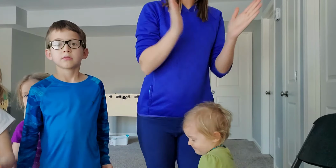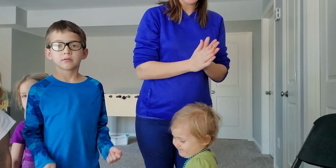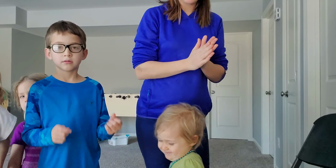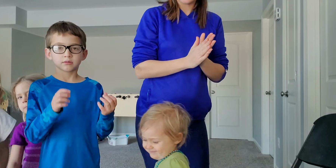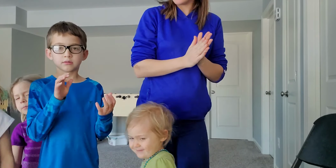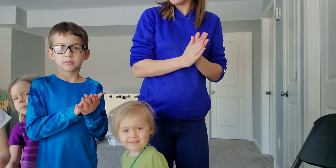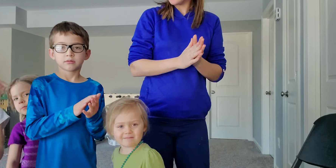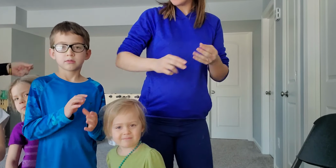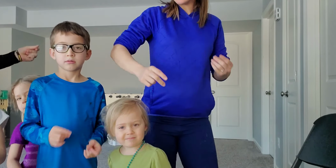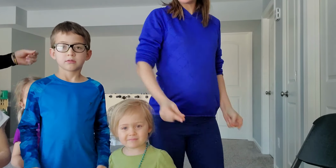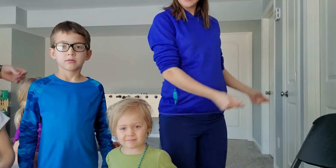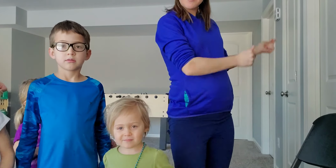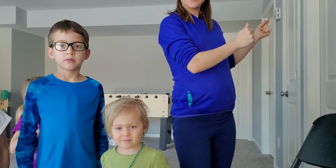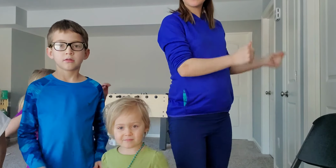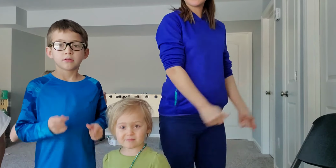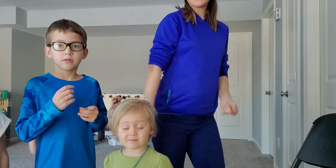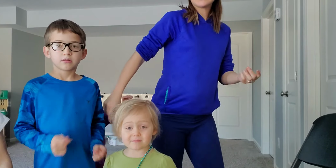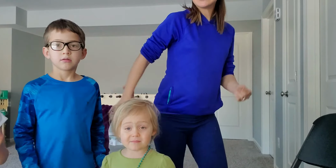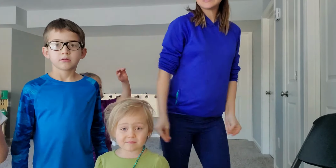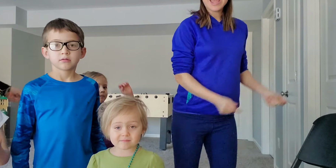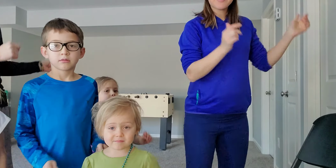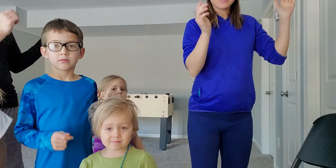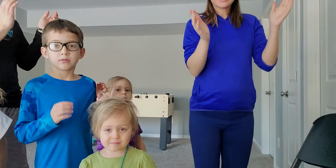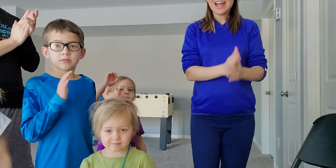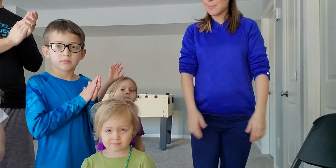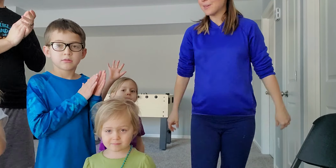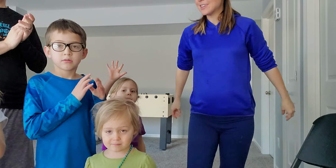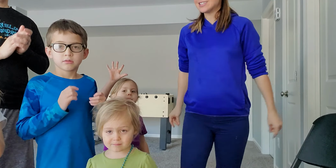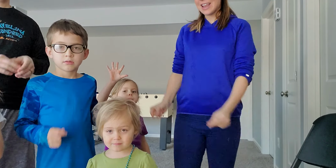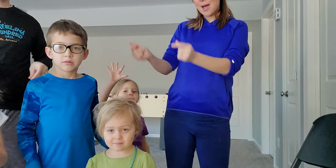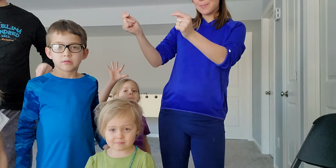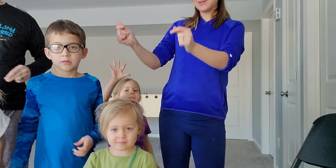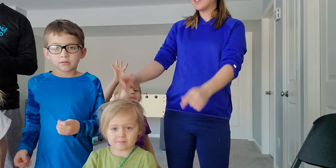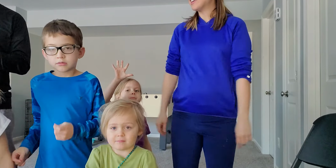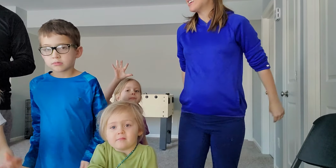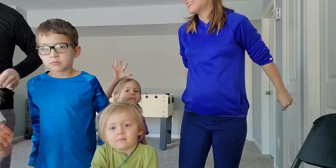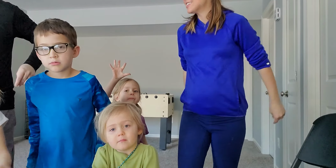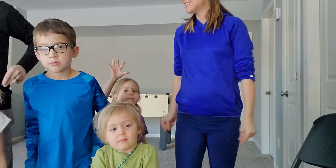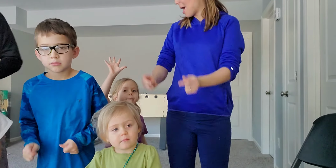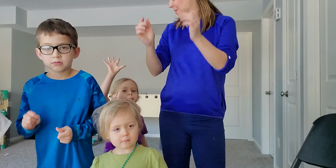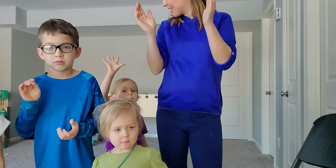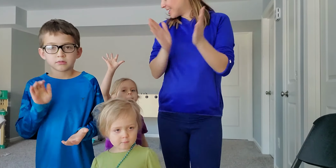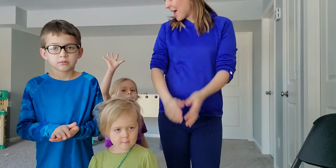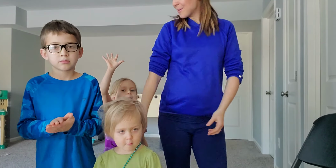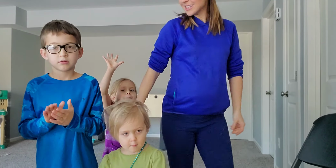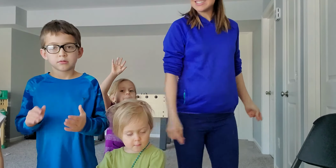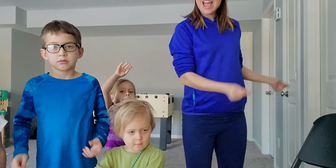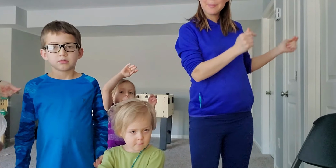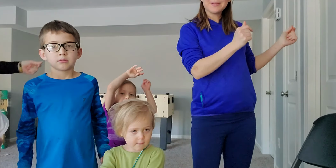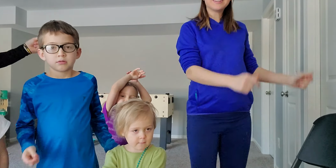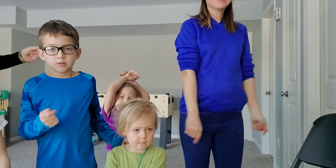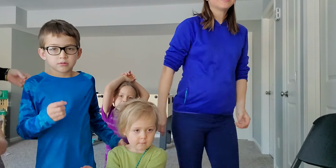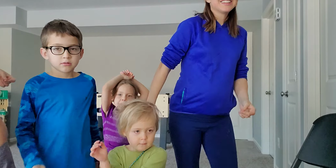clap, snap, snap, clap, snap, snap, clap, snap,